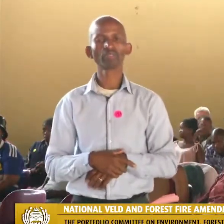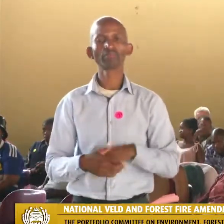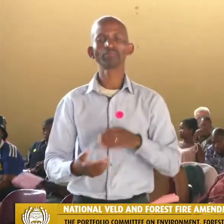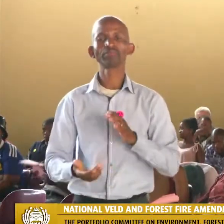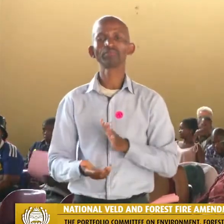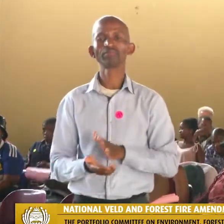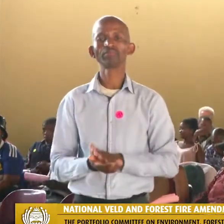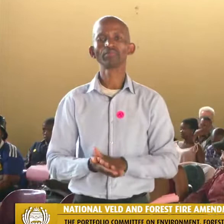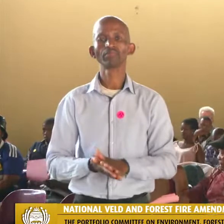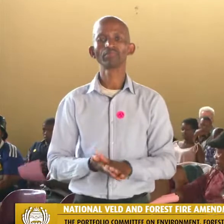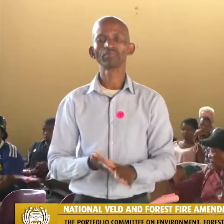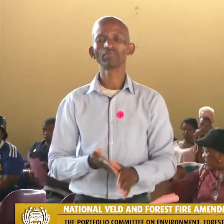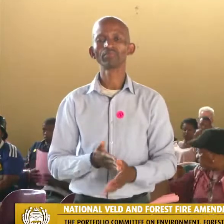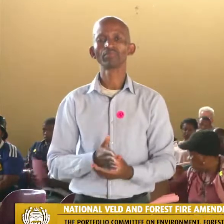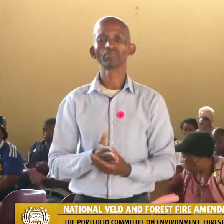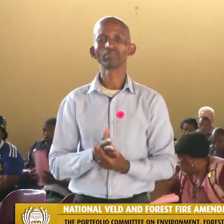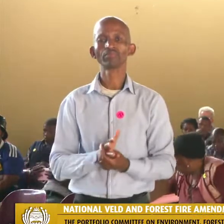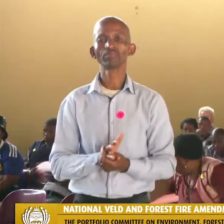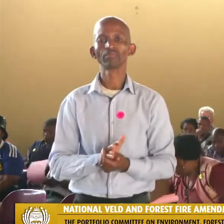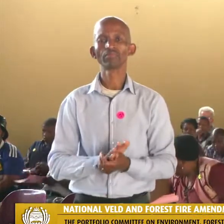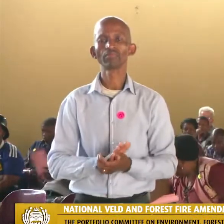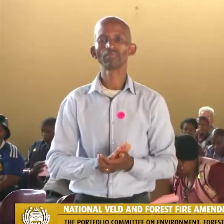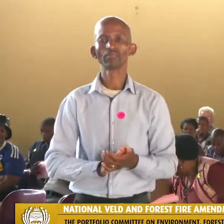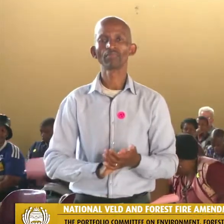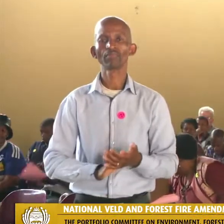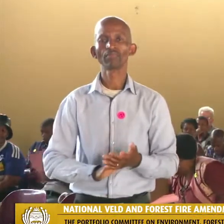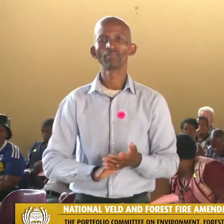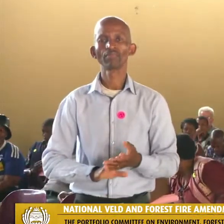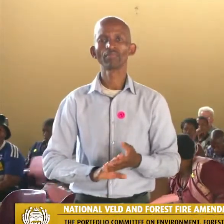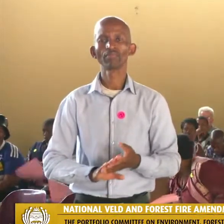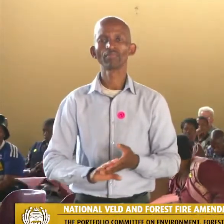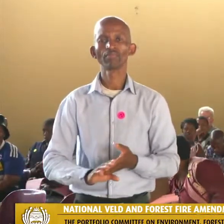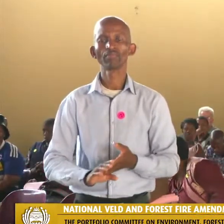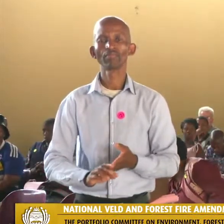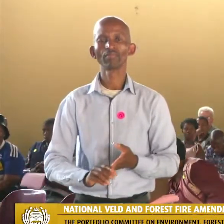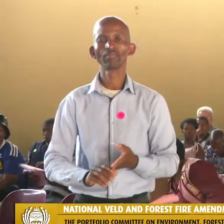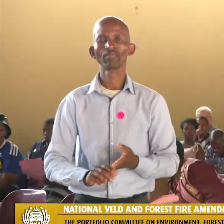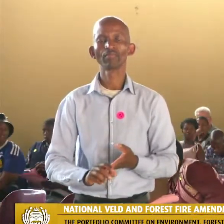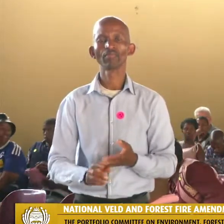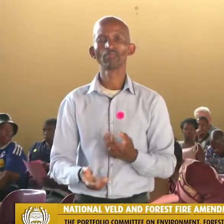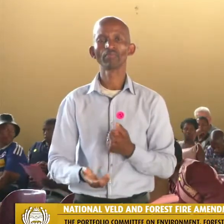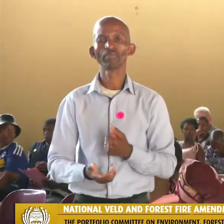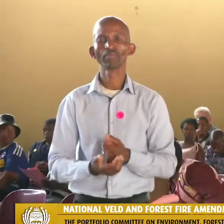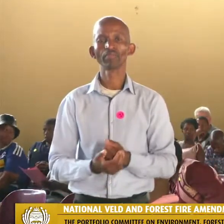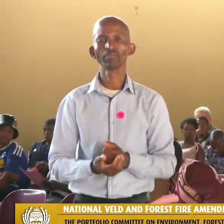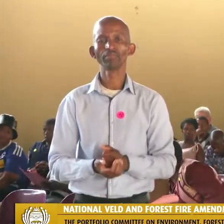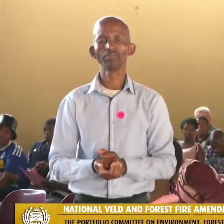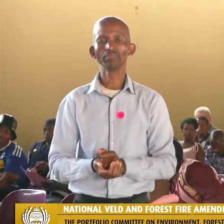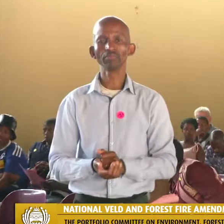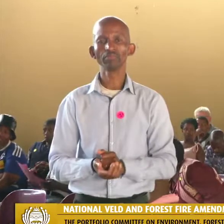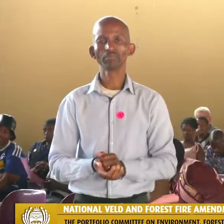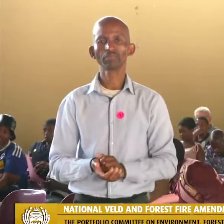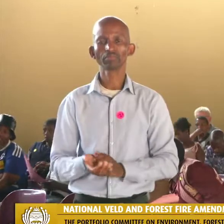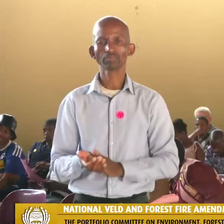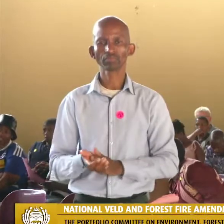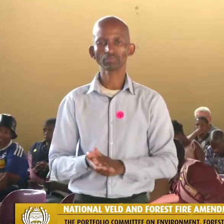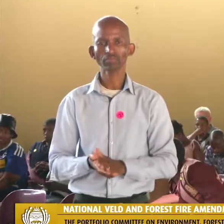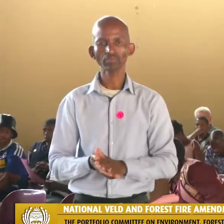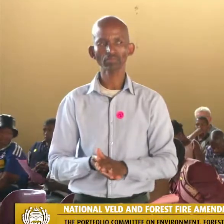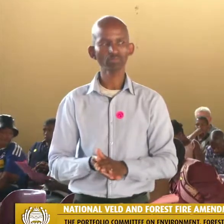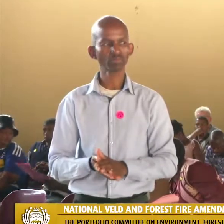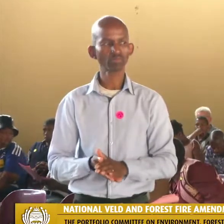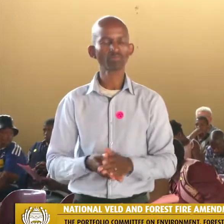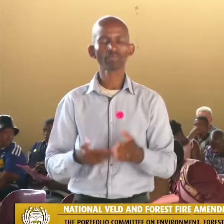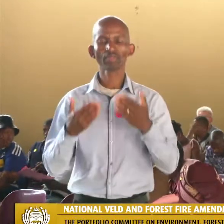were supposed to be here and reply or put their queries on the land affairs, farmers, etc. were supposed to be here. So